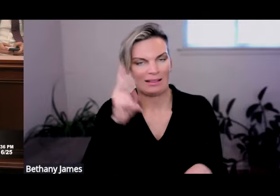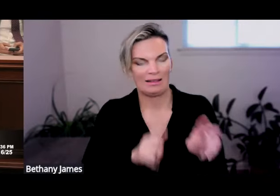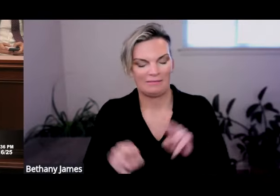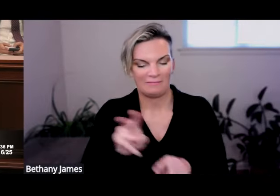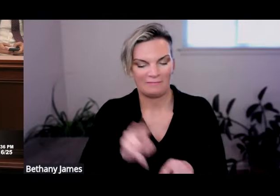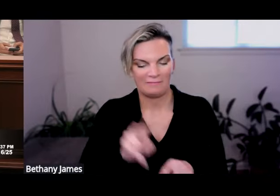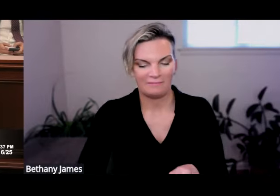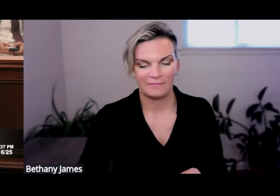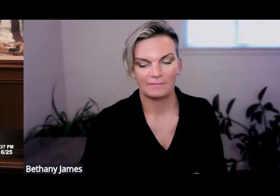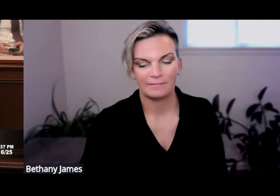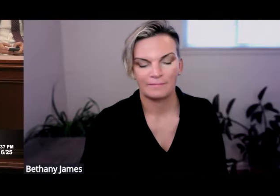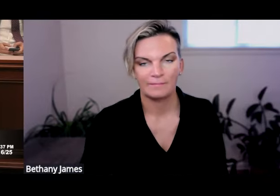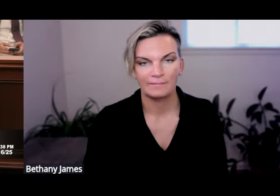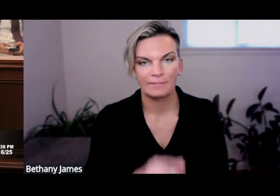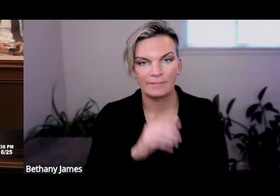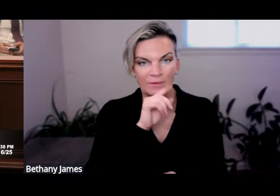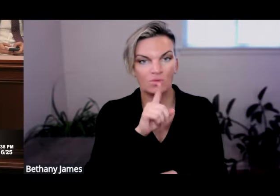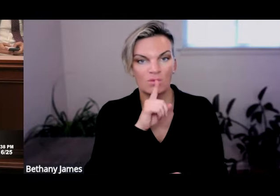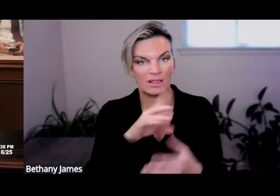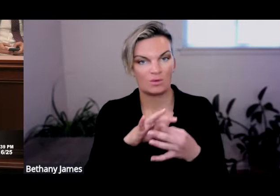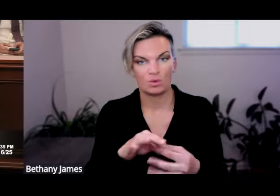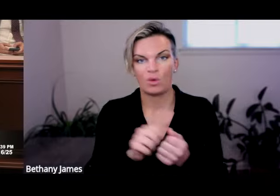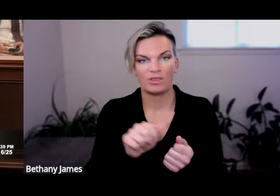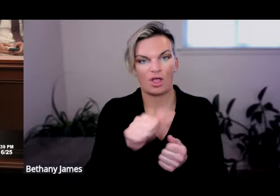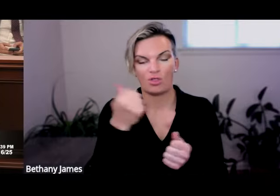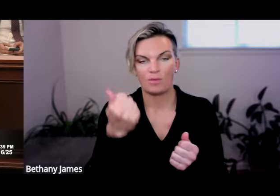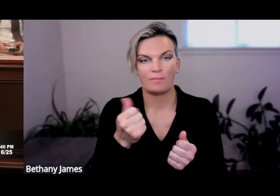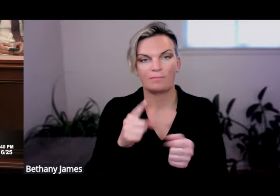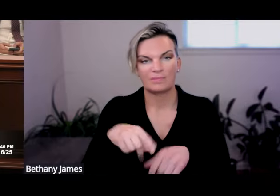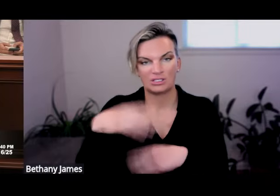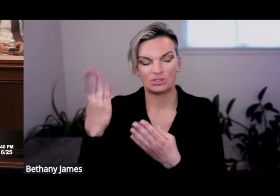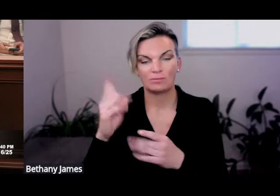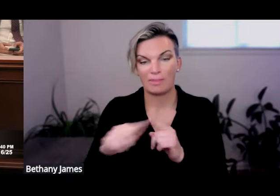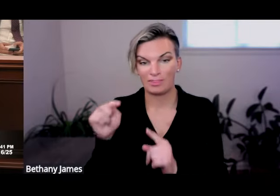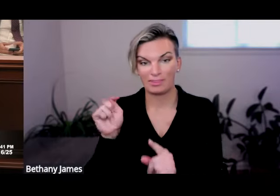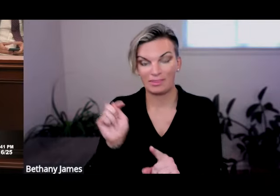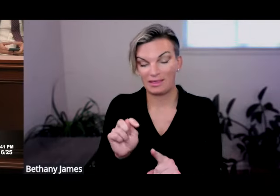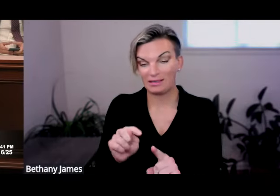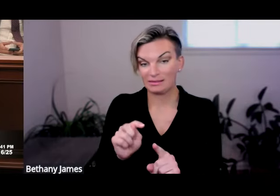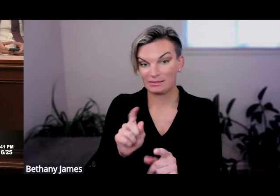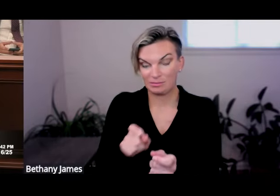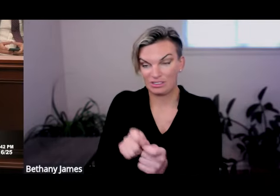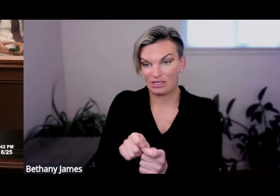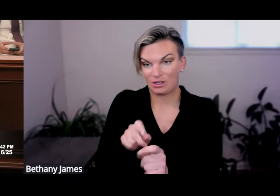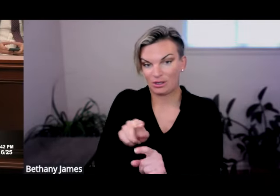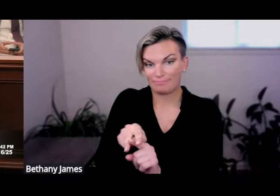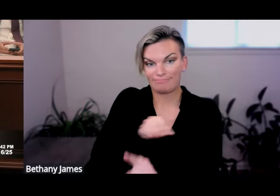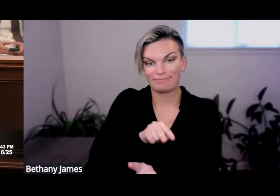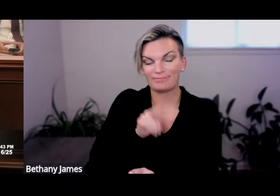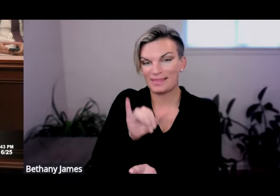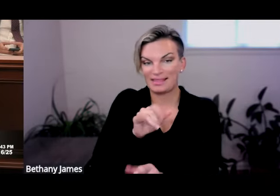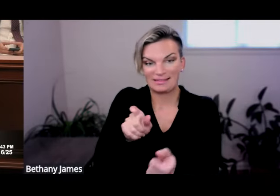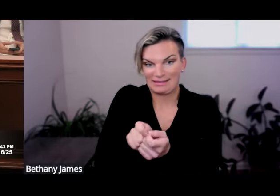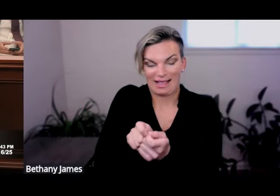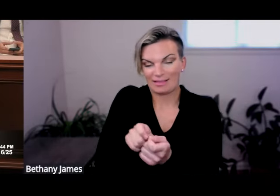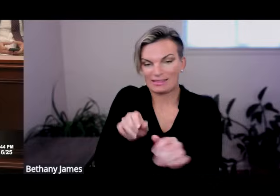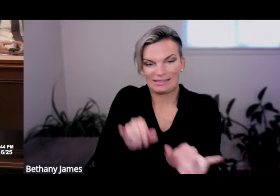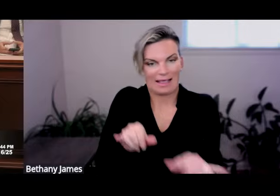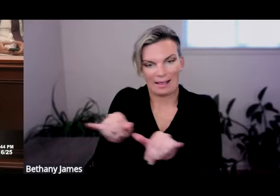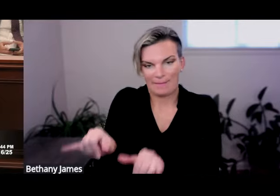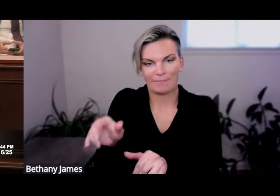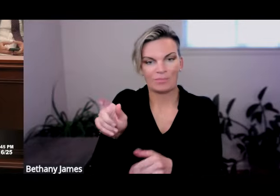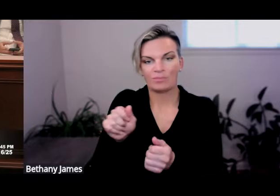it really doesn't have to do with the other petition, but of course, this particular aspect is one of the things that's exactly the same with the other